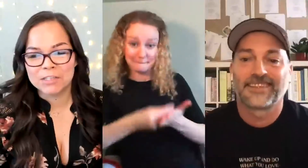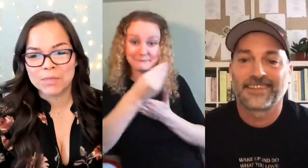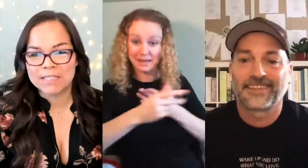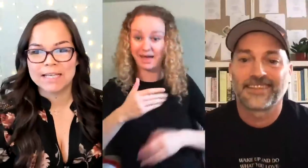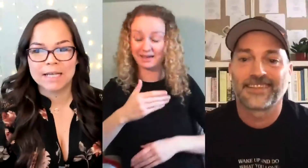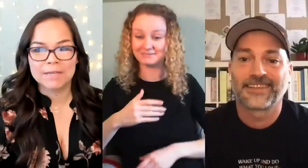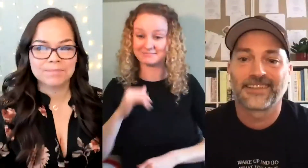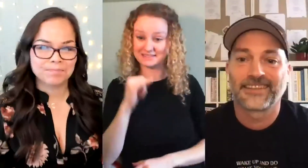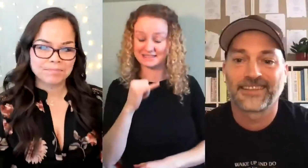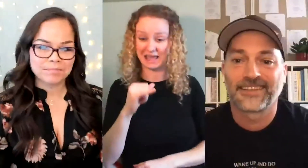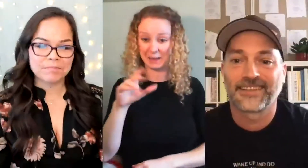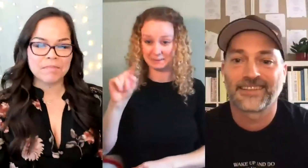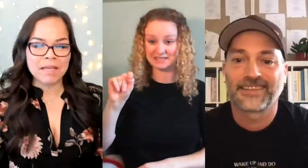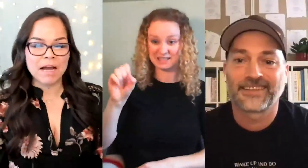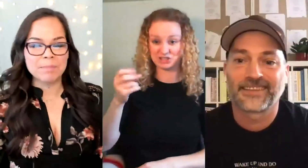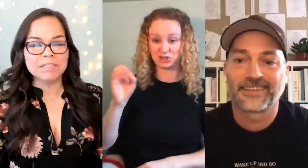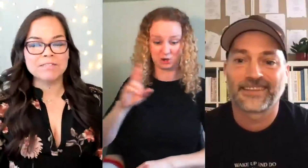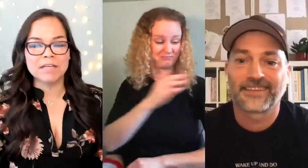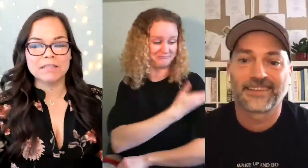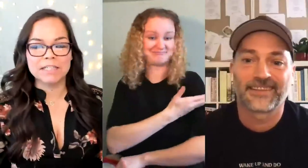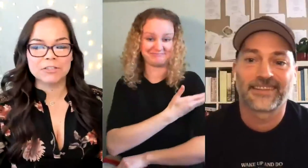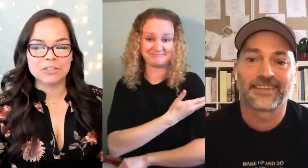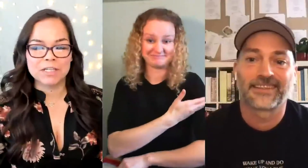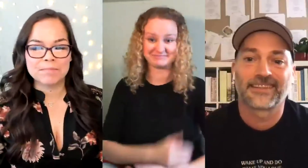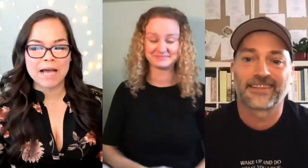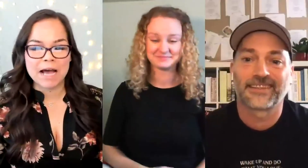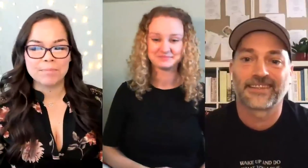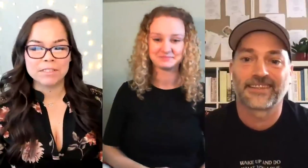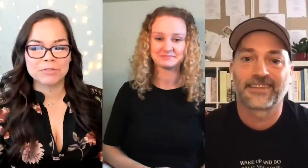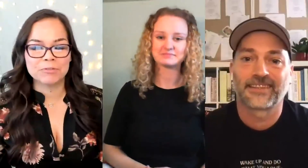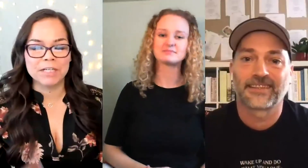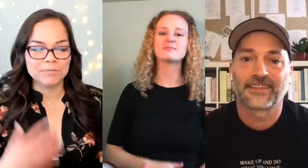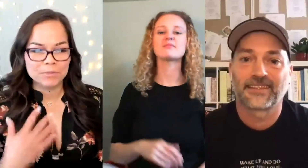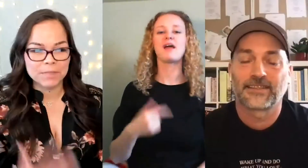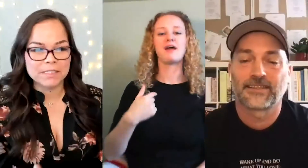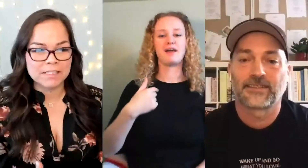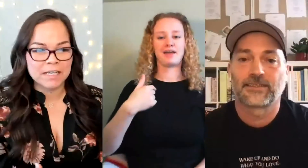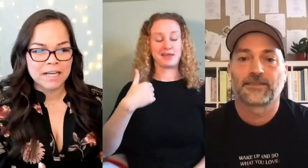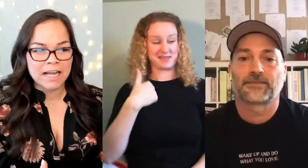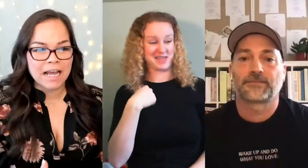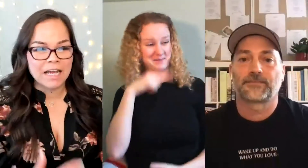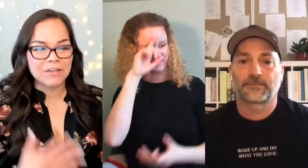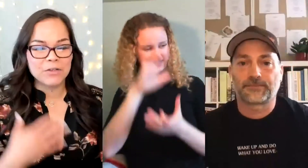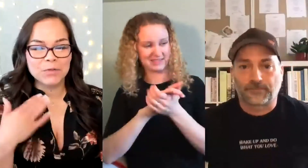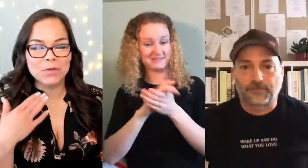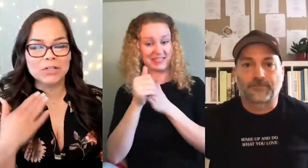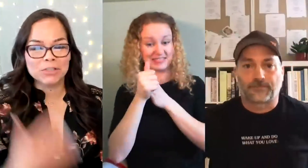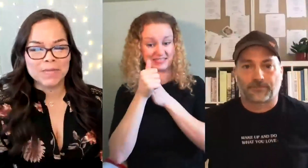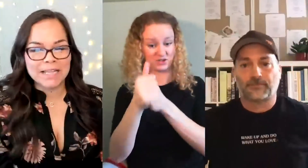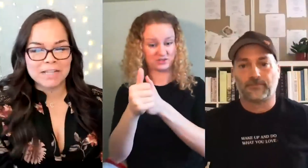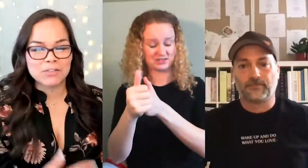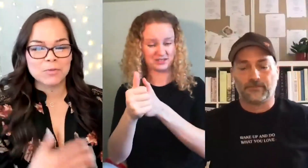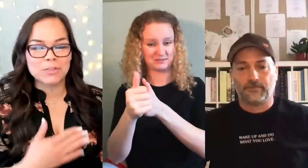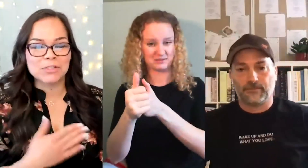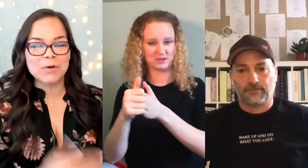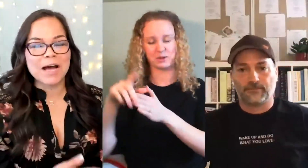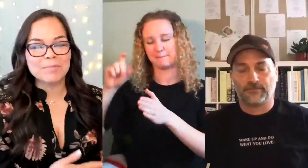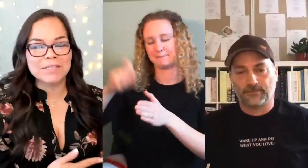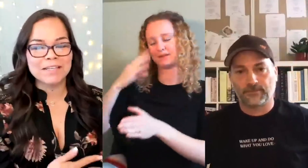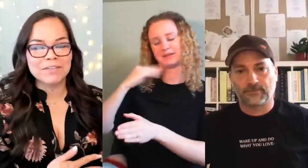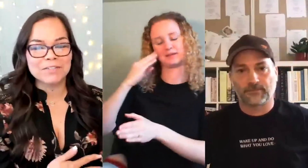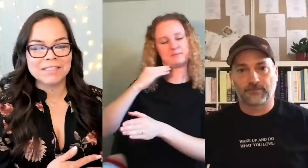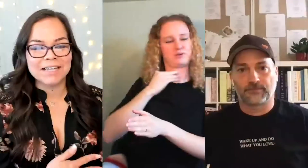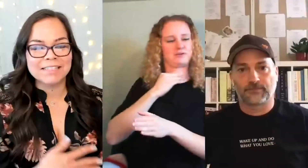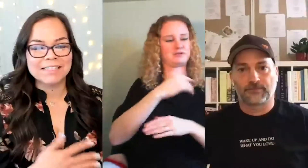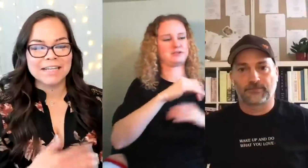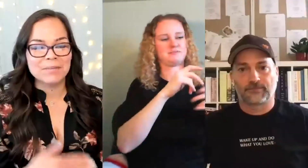I just want to say, I believe that leadership happens through influence, and you are doing that. So we're so happy